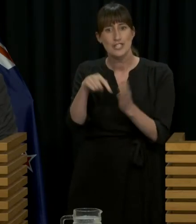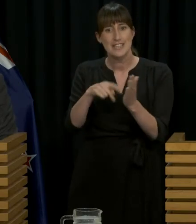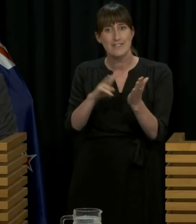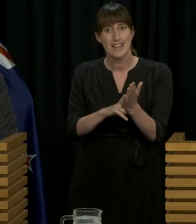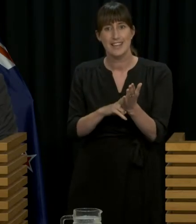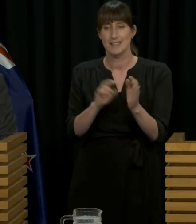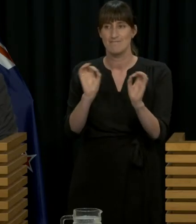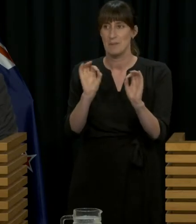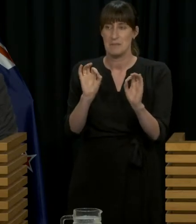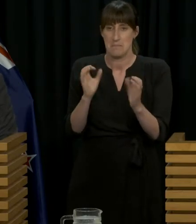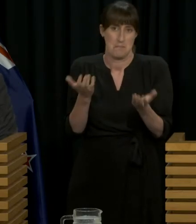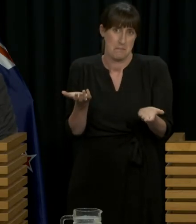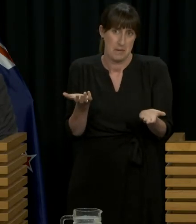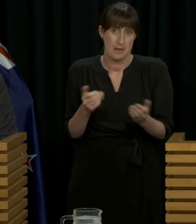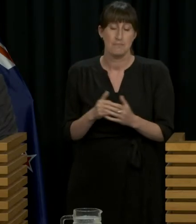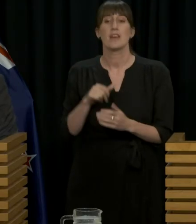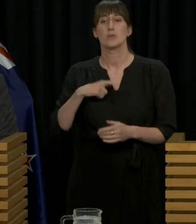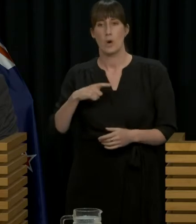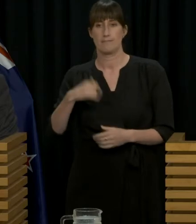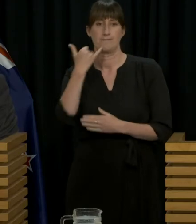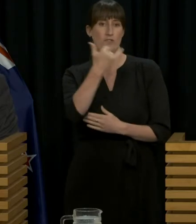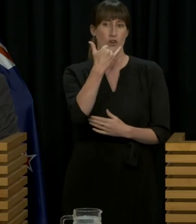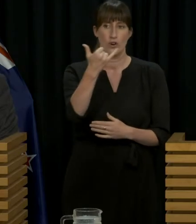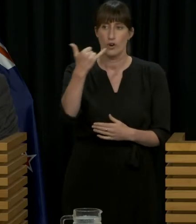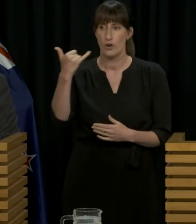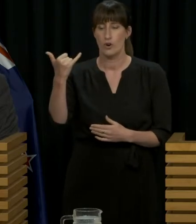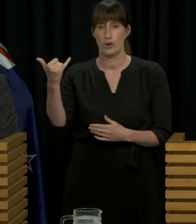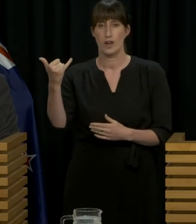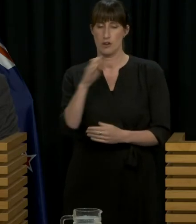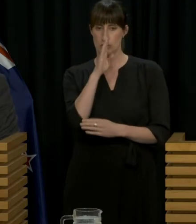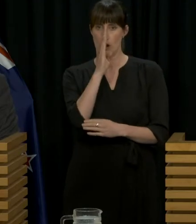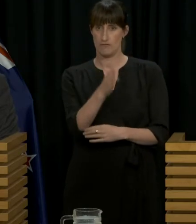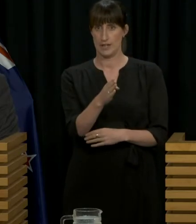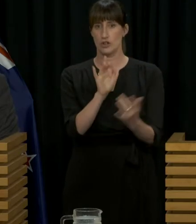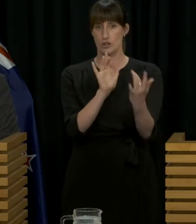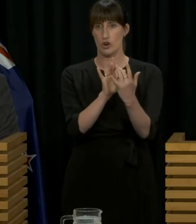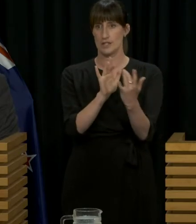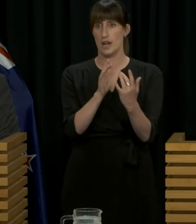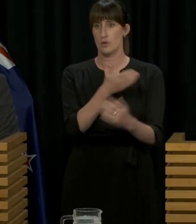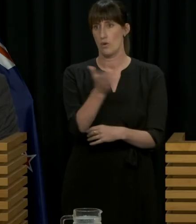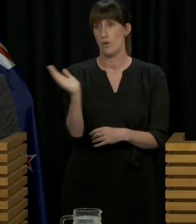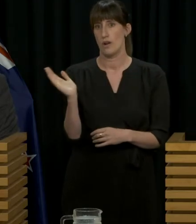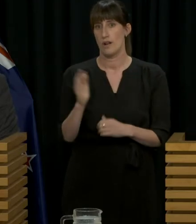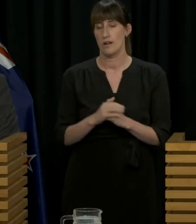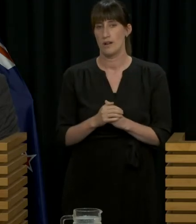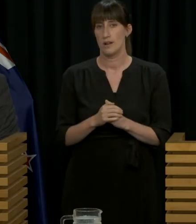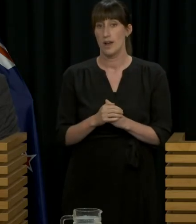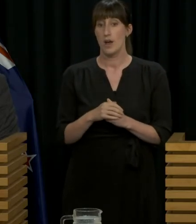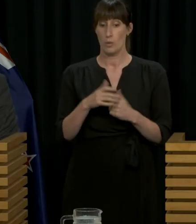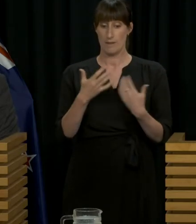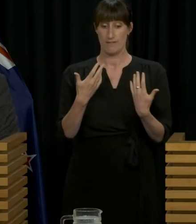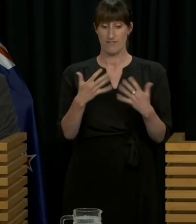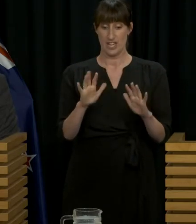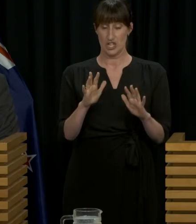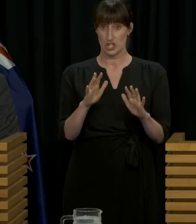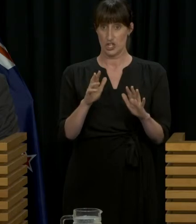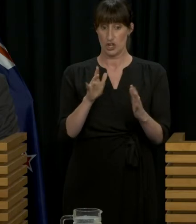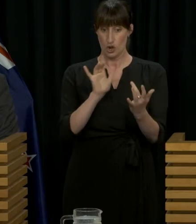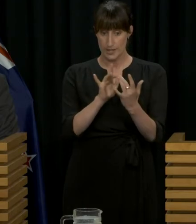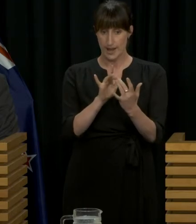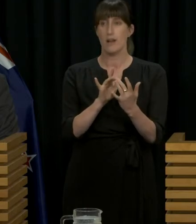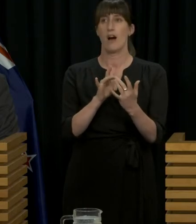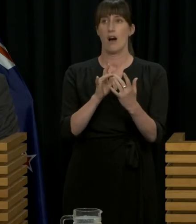phoned as well, and direct contact is made. And my clear understanding is that once that contact had been made, they did exactly what was asked,